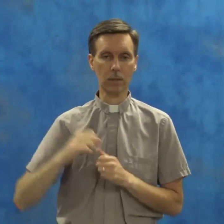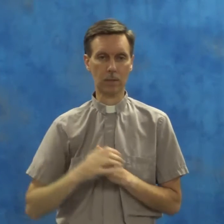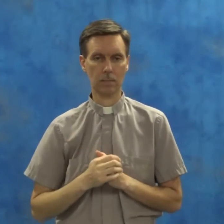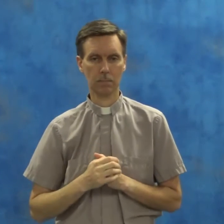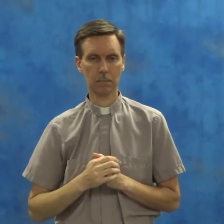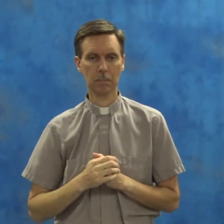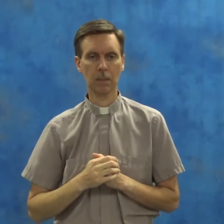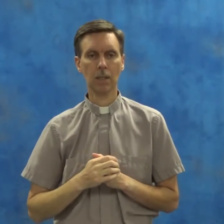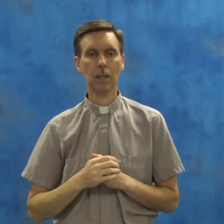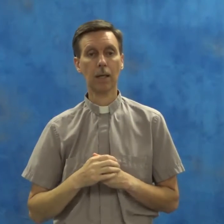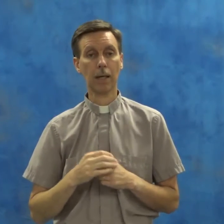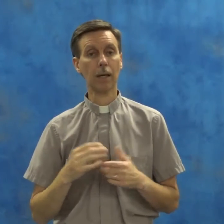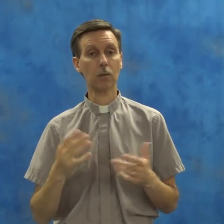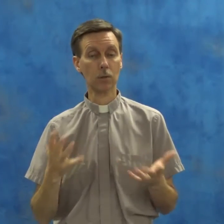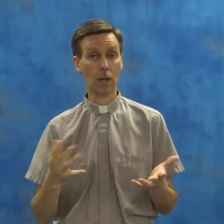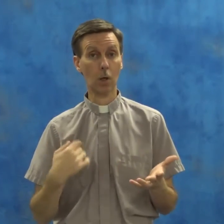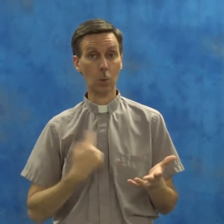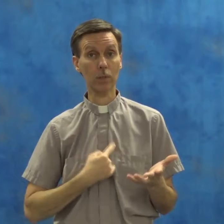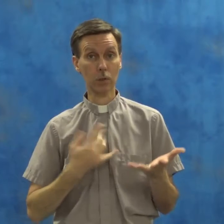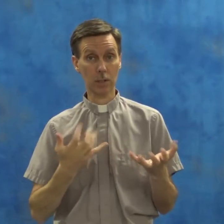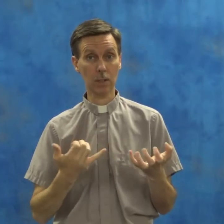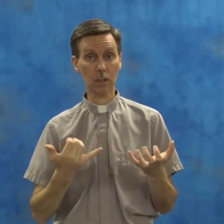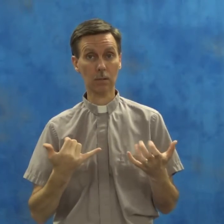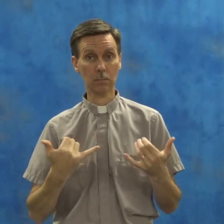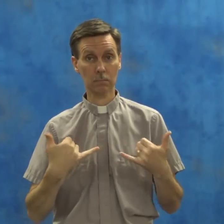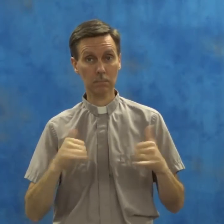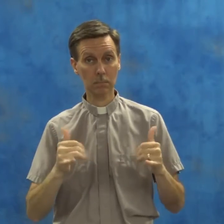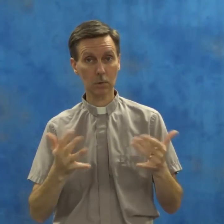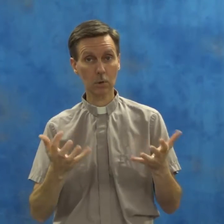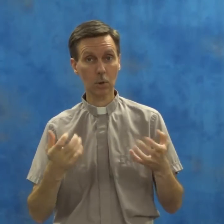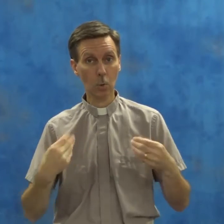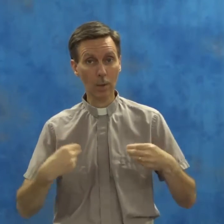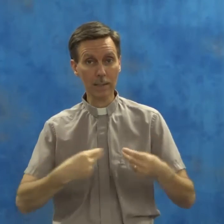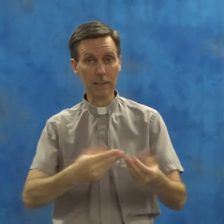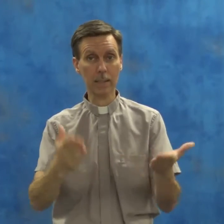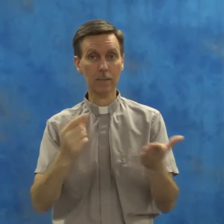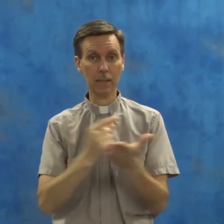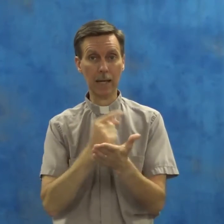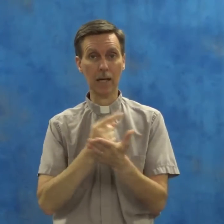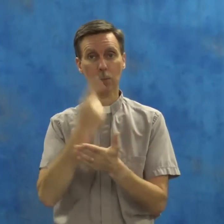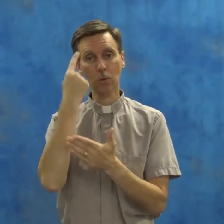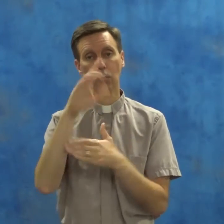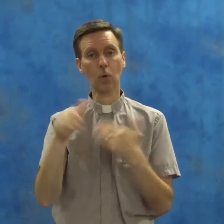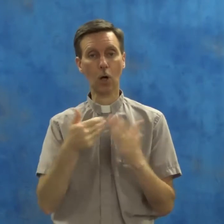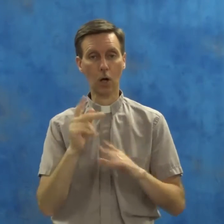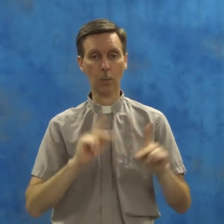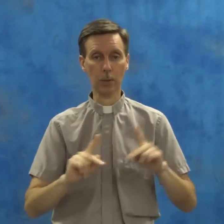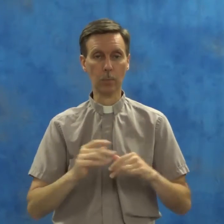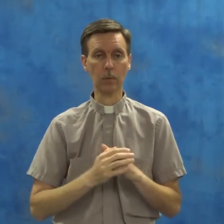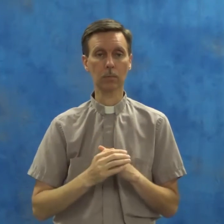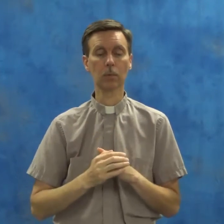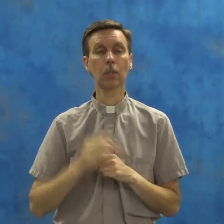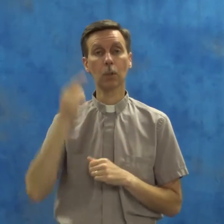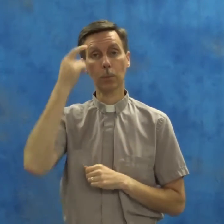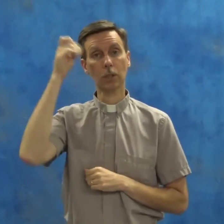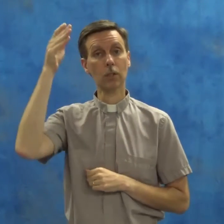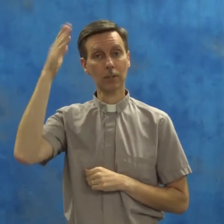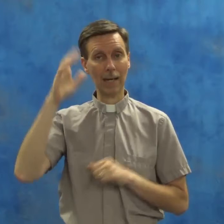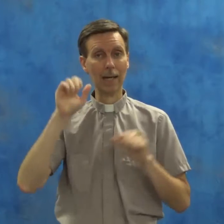it. And we still want to give the gospel for all people because God